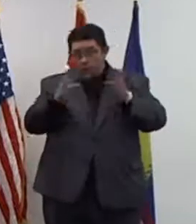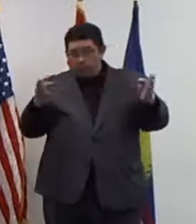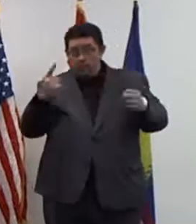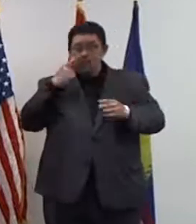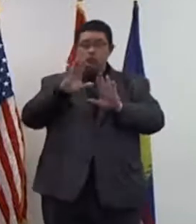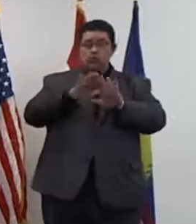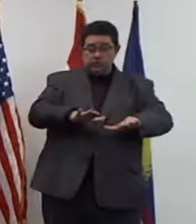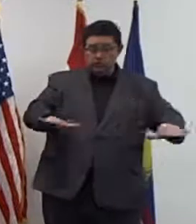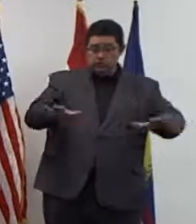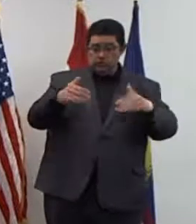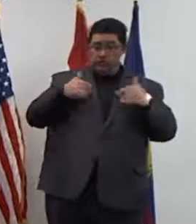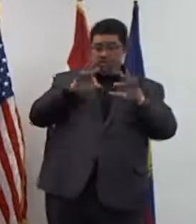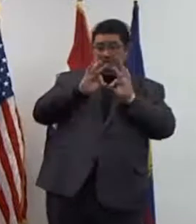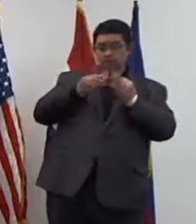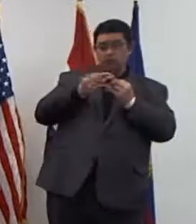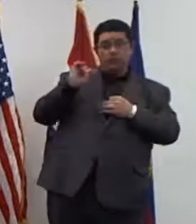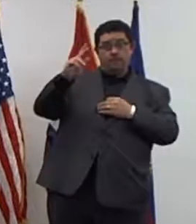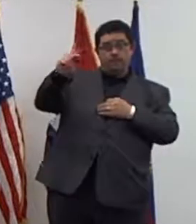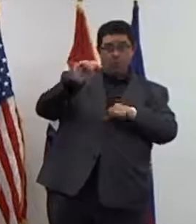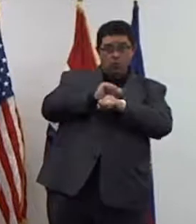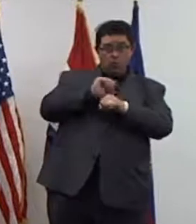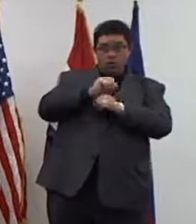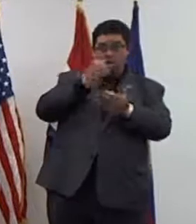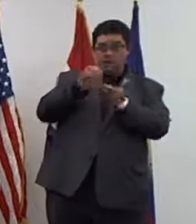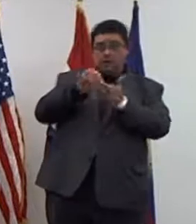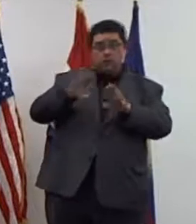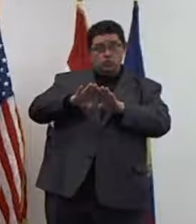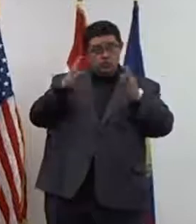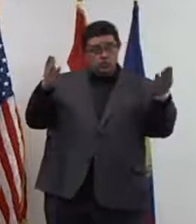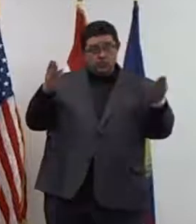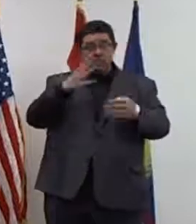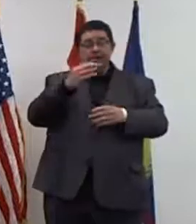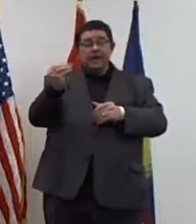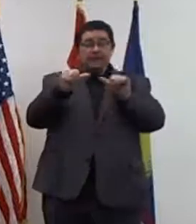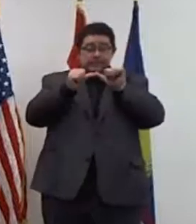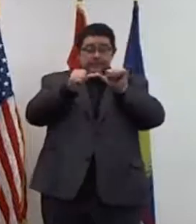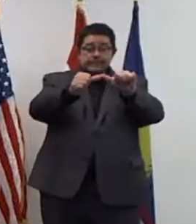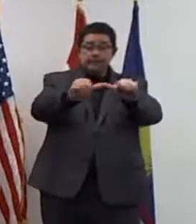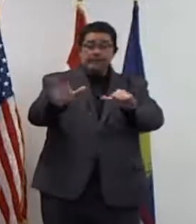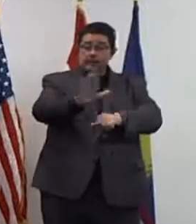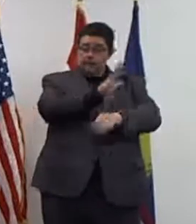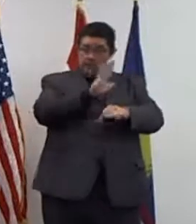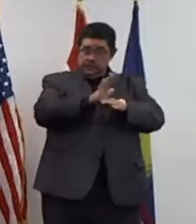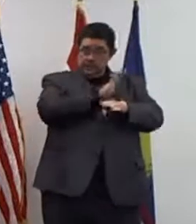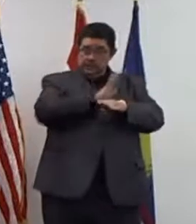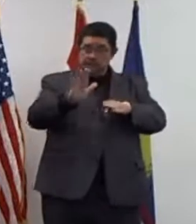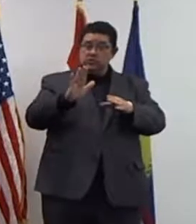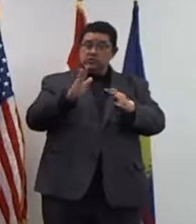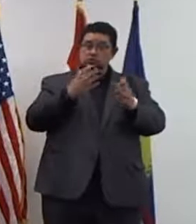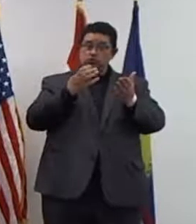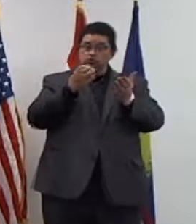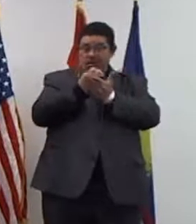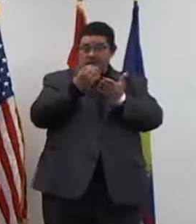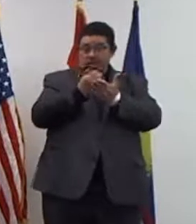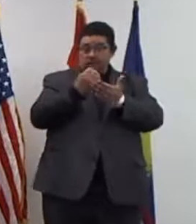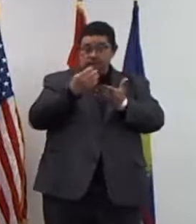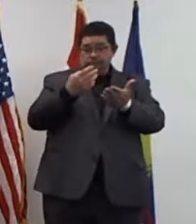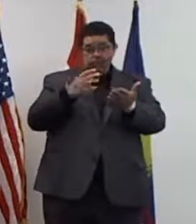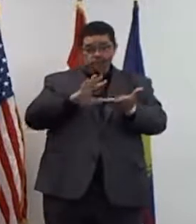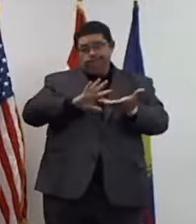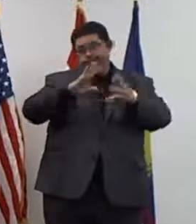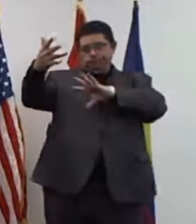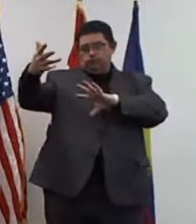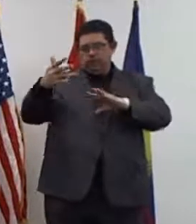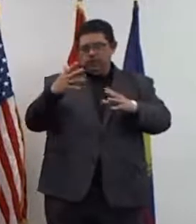who are returning back to work as the economy reopens, and then also sustaining their businesses through financial hardships that have been brought by